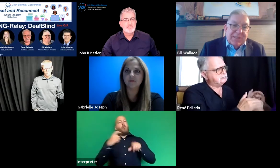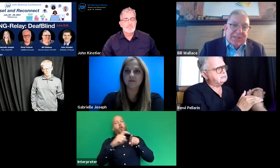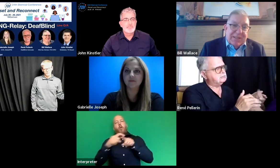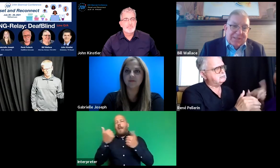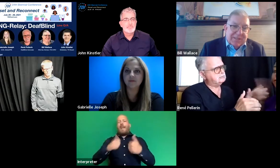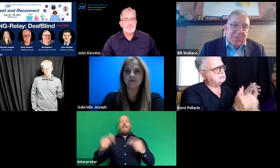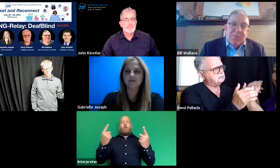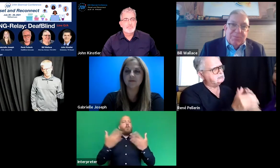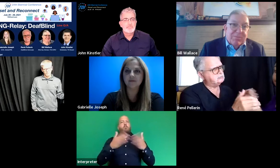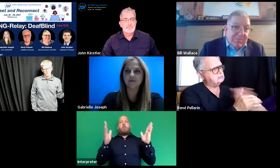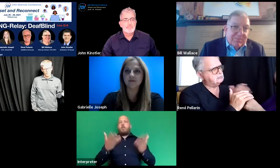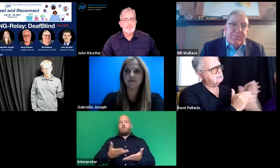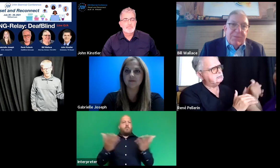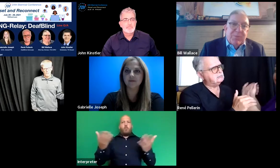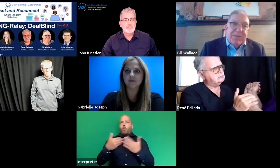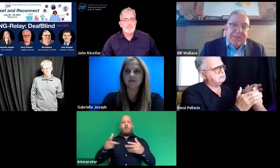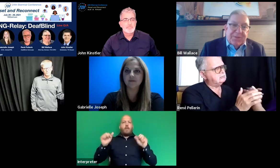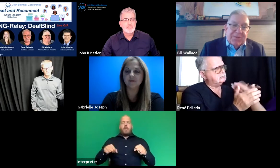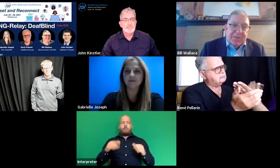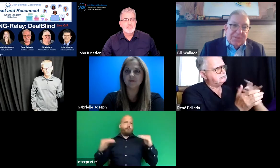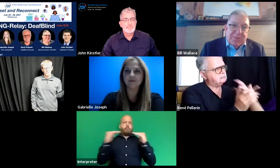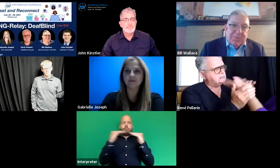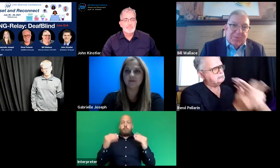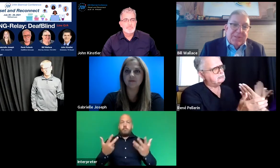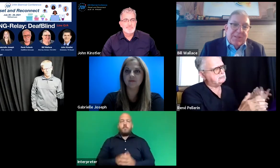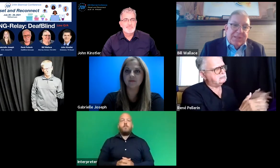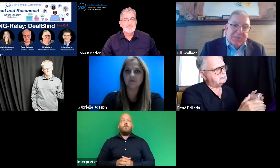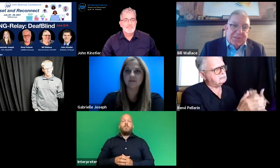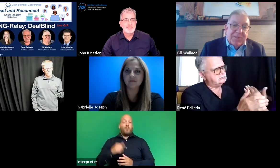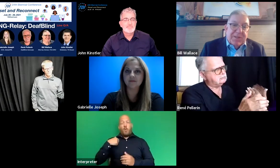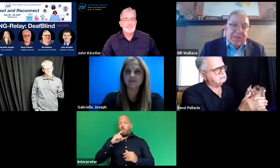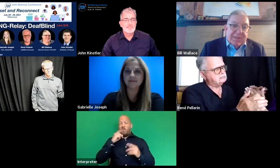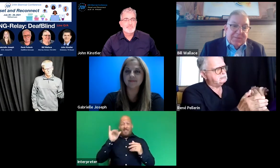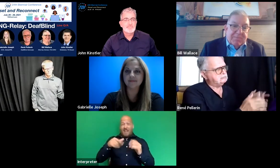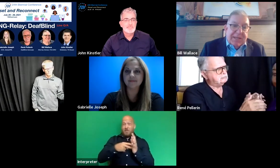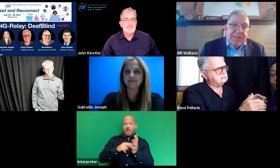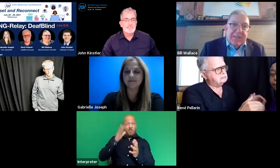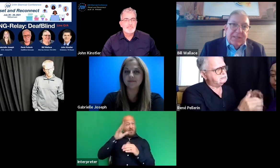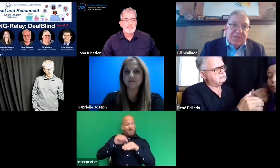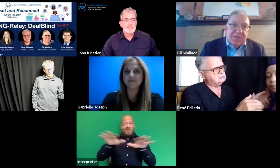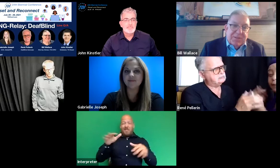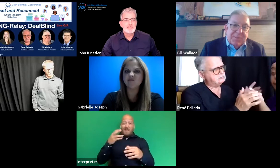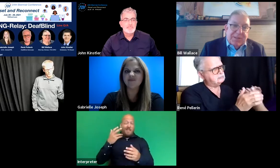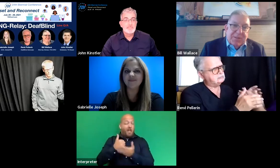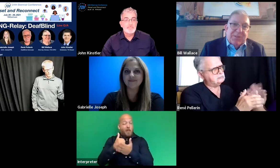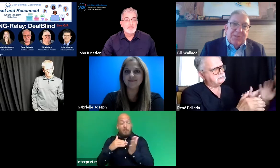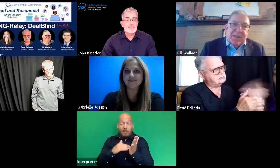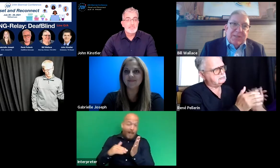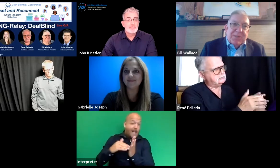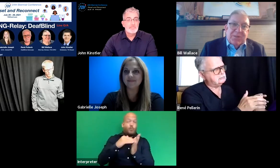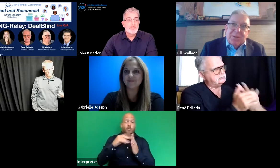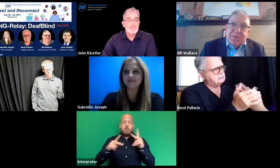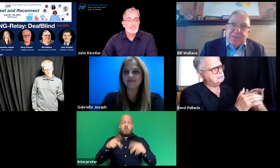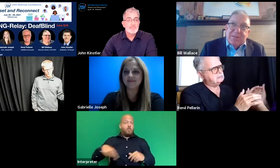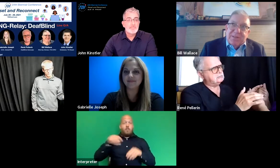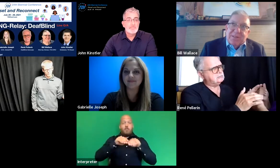I know that program helps thousands of people each year. And as you may know,